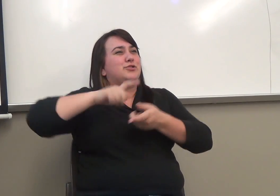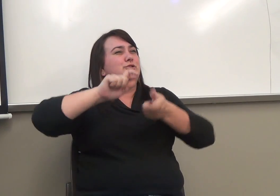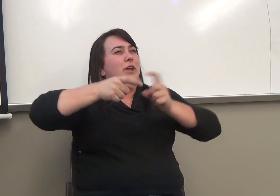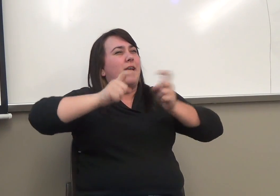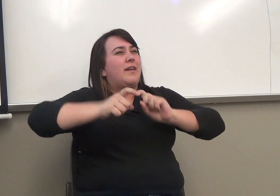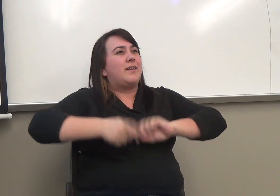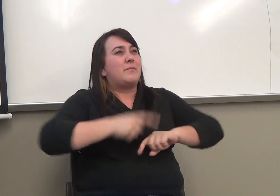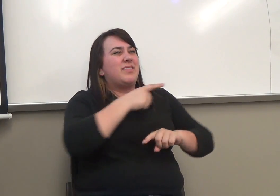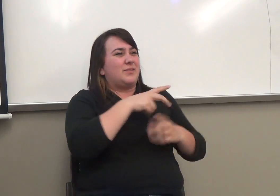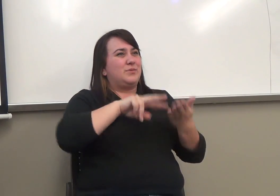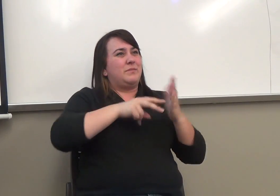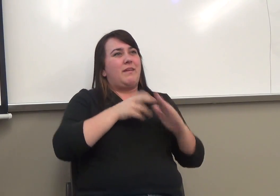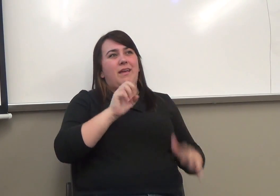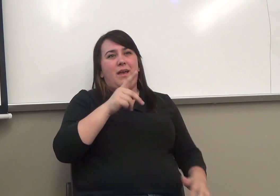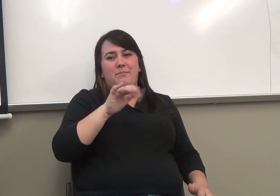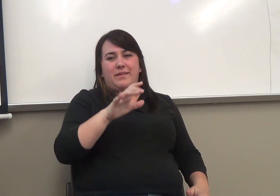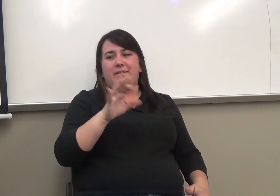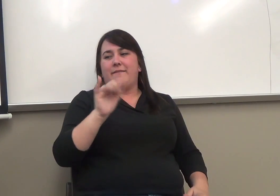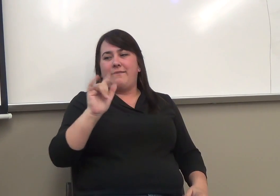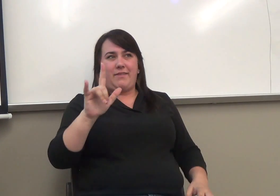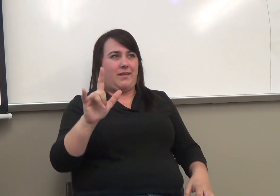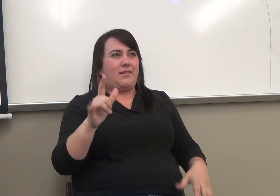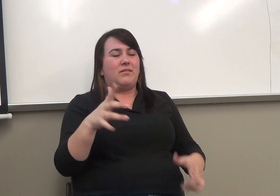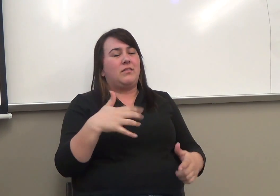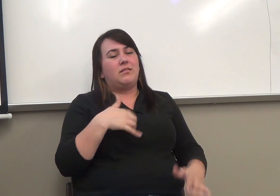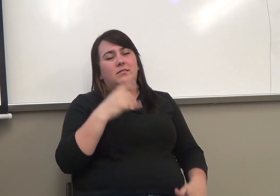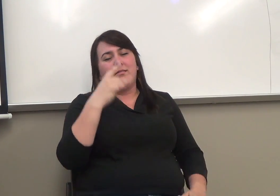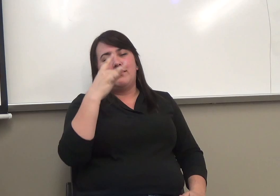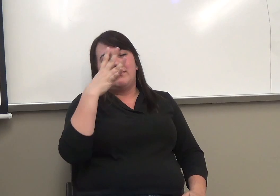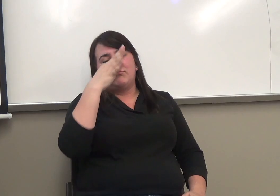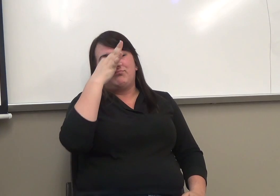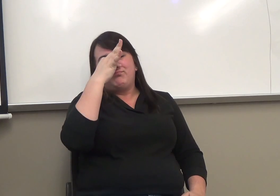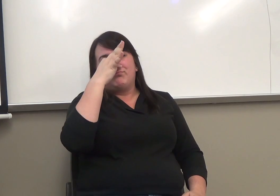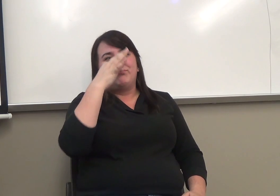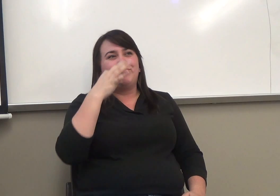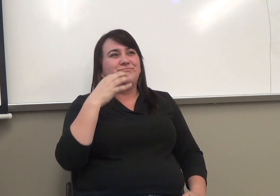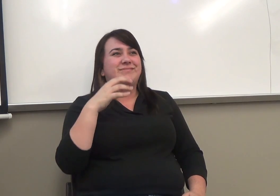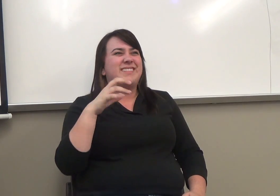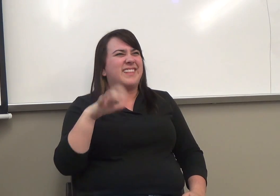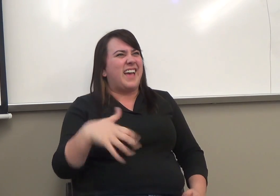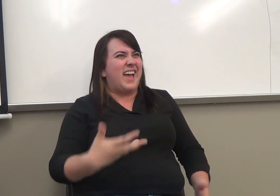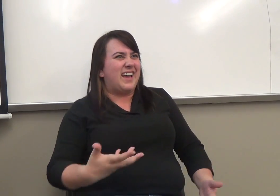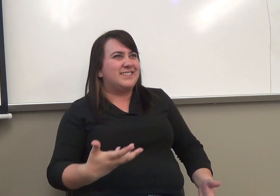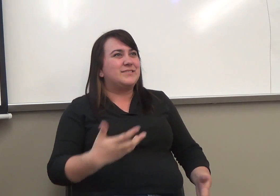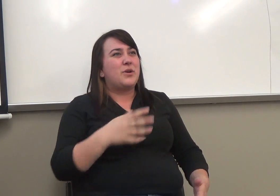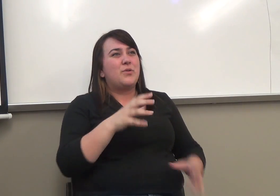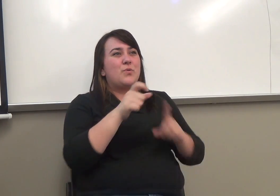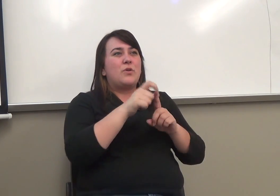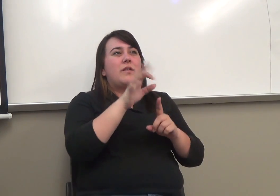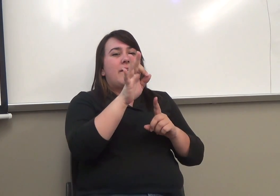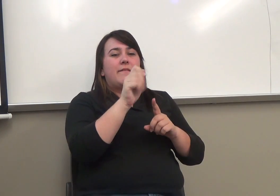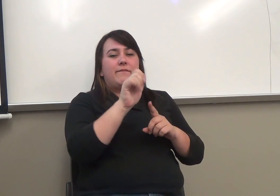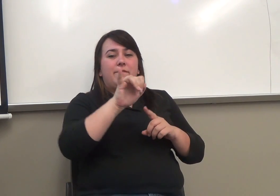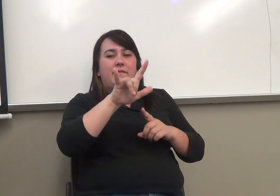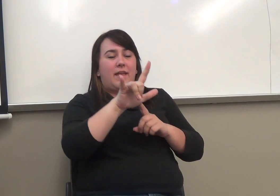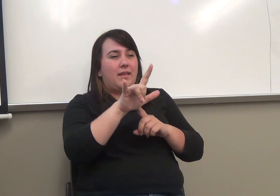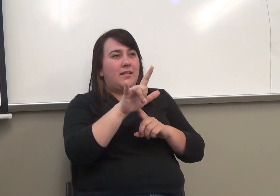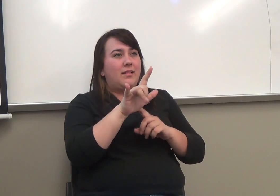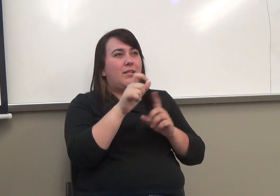slang, okay? This is slang. This word fail is a verb. It's not